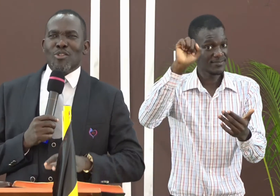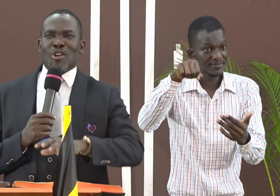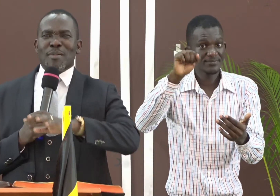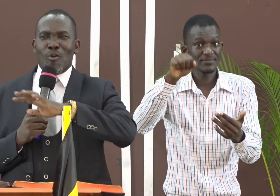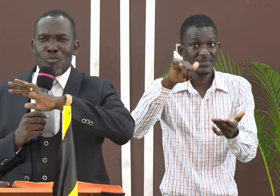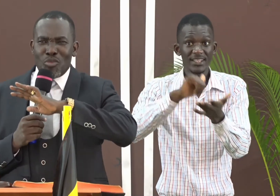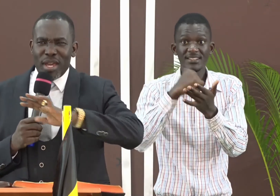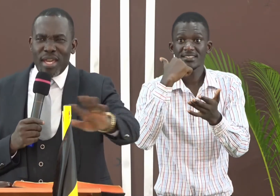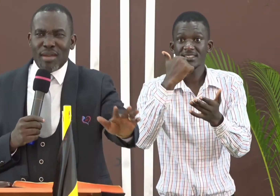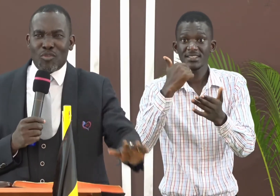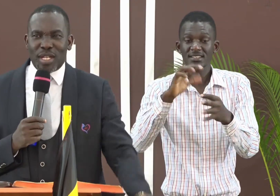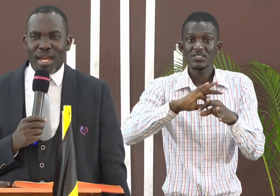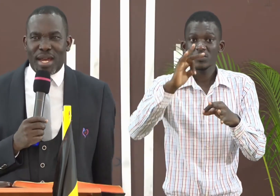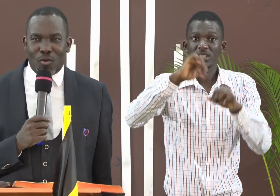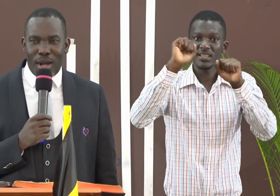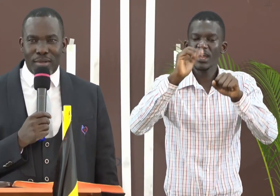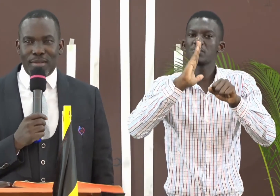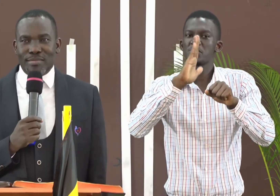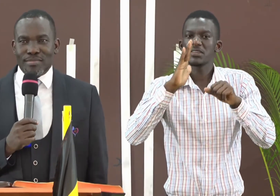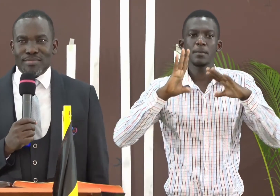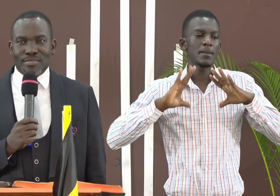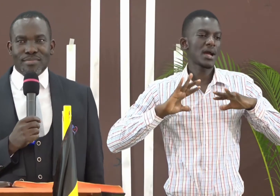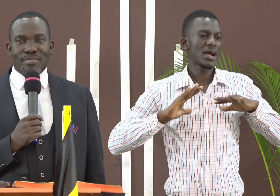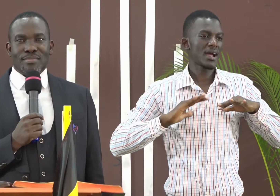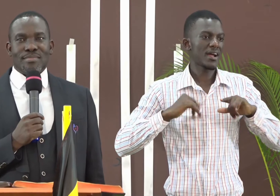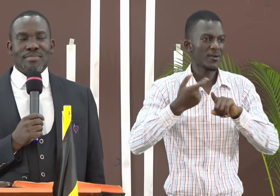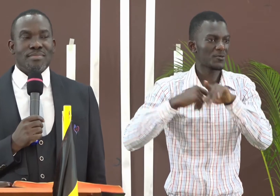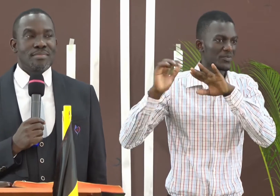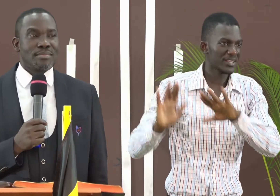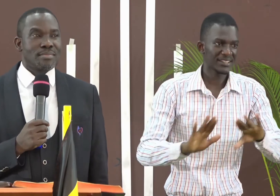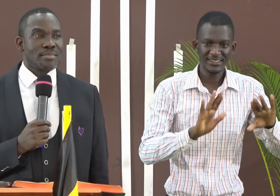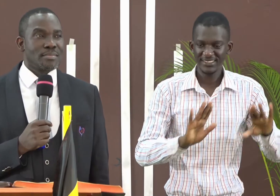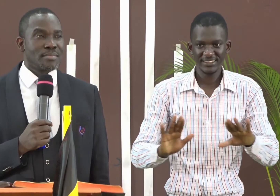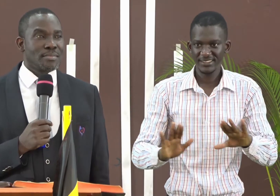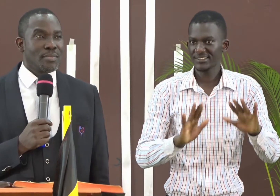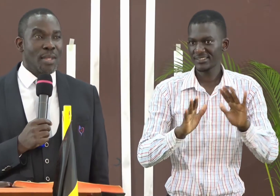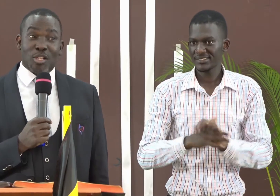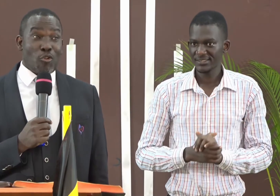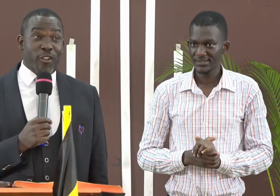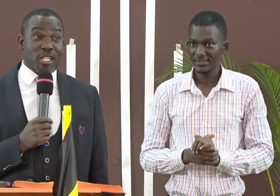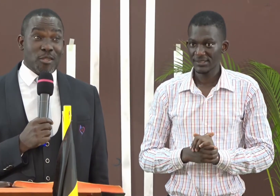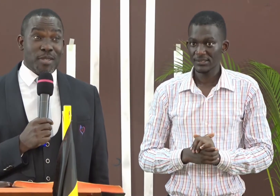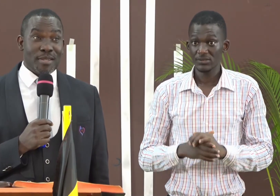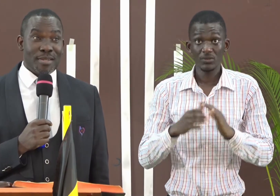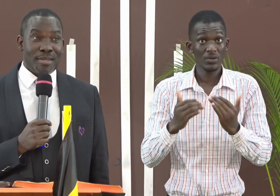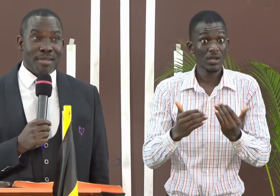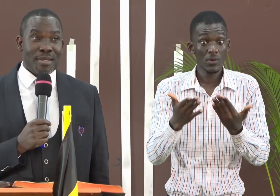omwoyo balyoke bawummule mu kutegana kwabwe. That they will have rest from their troubles. Kati okufa si kibi. So death